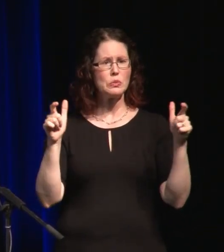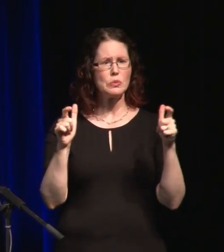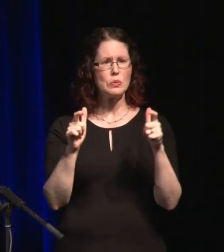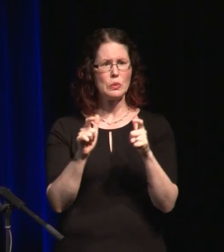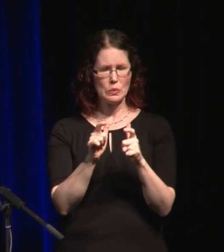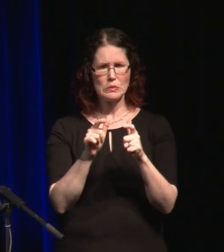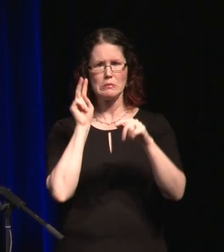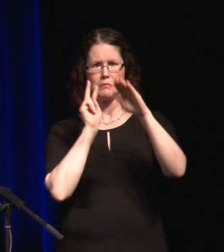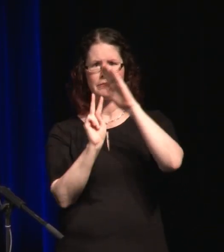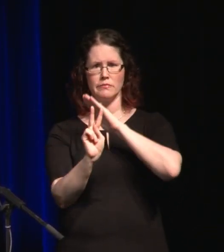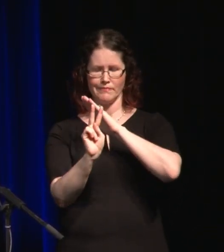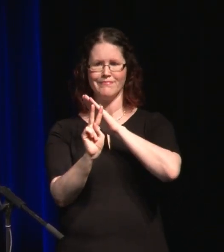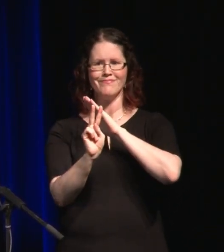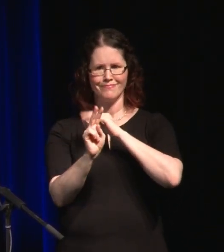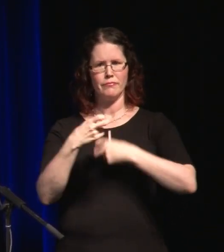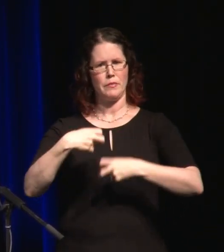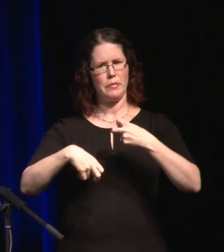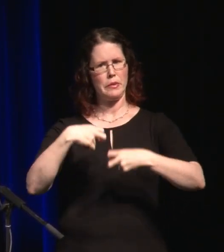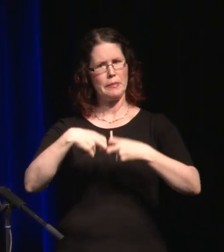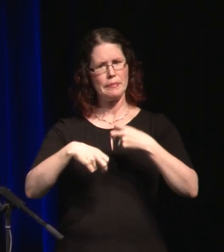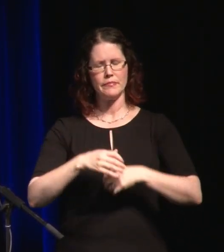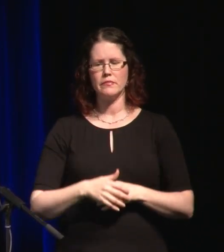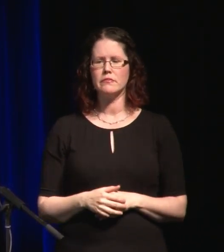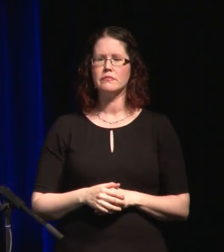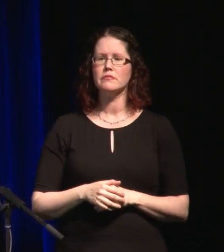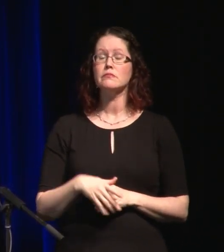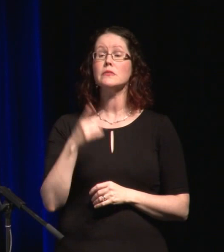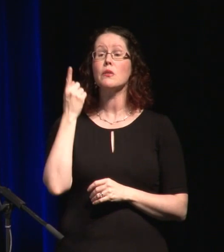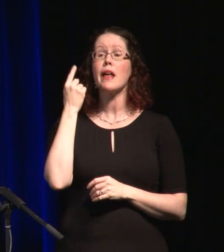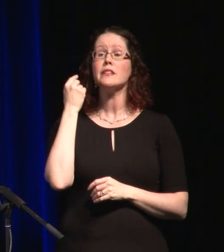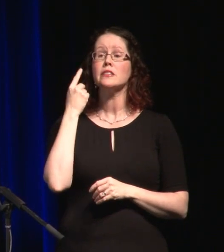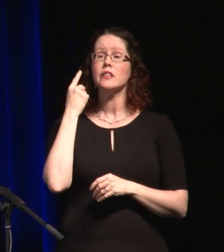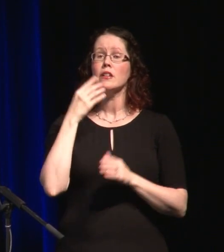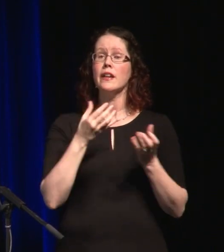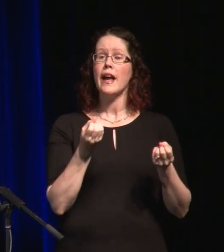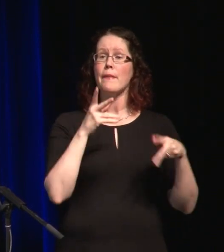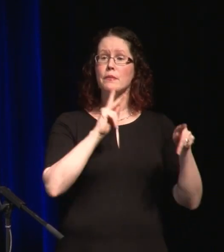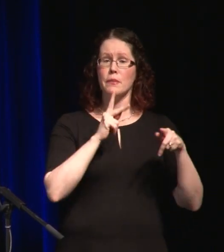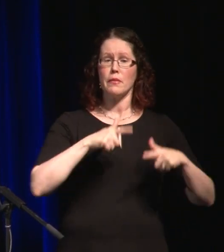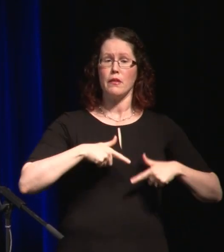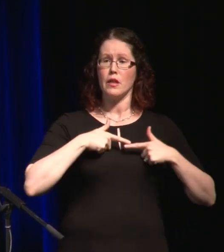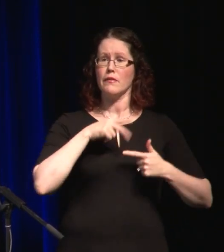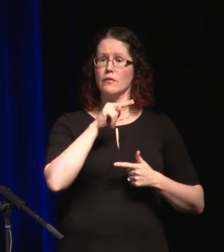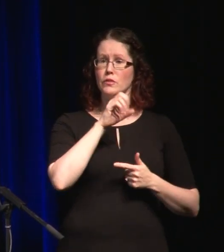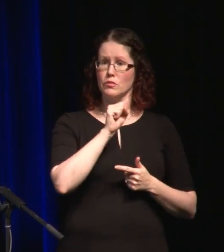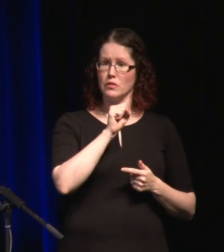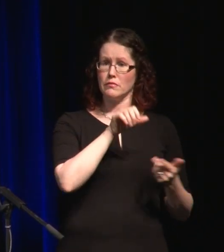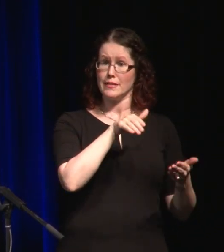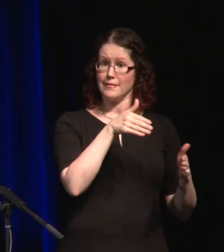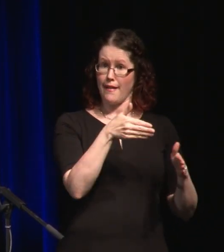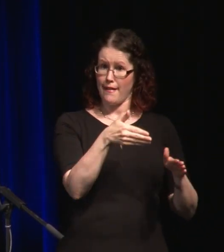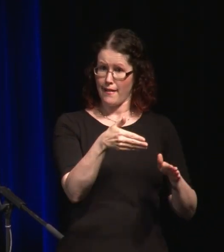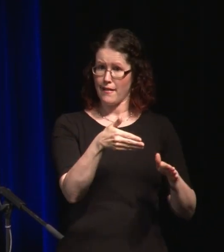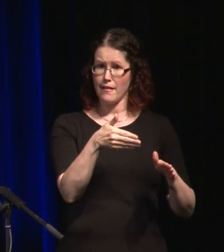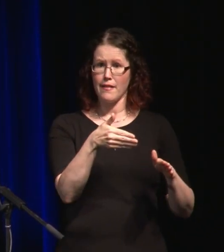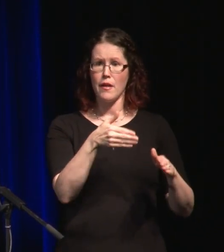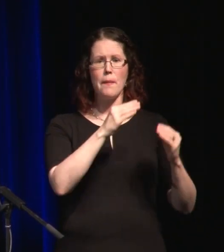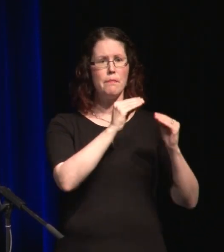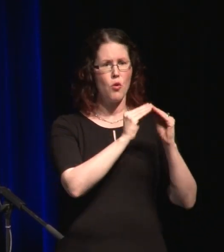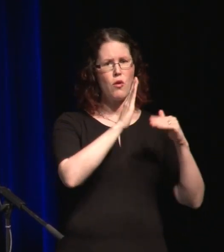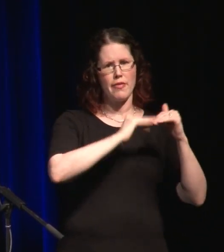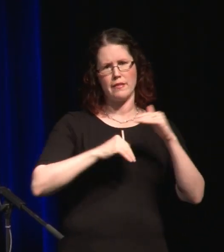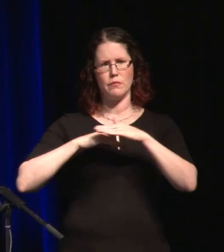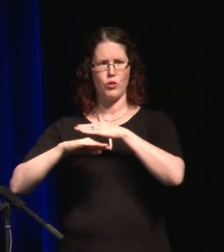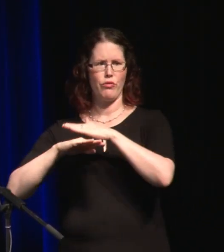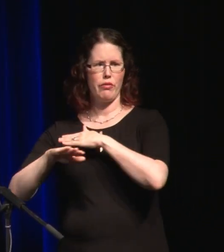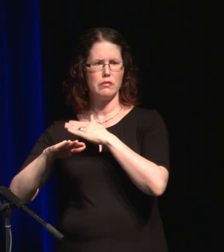ahead. Last year, the number of deaths in Nova Scotia overtook the number of births. Dr. Ivany used